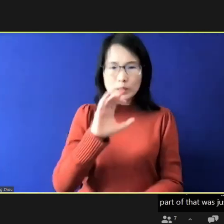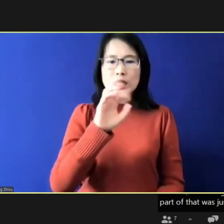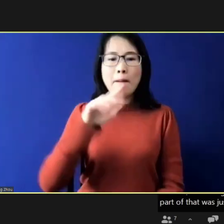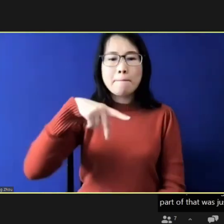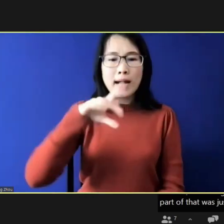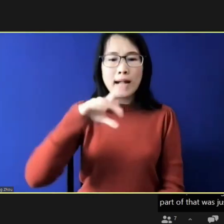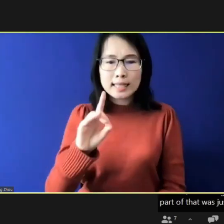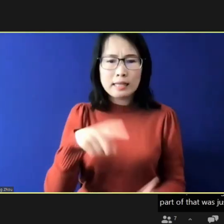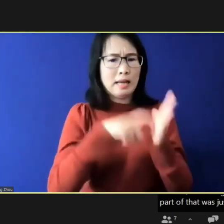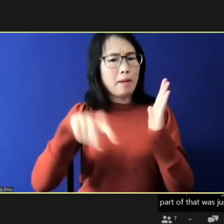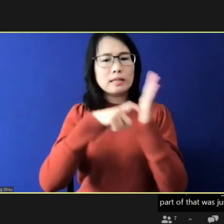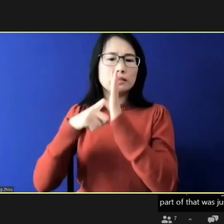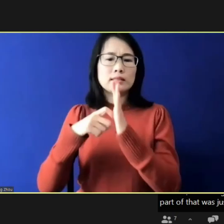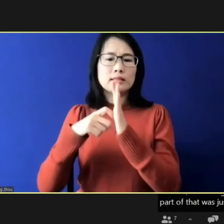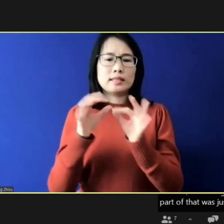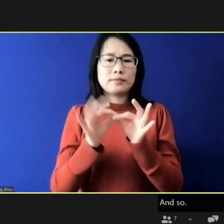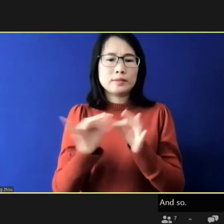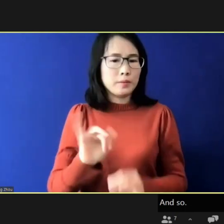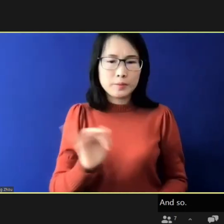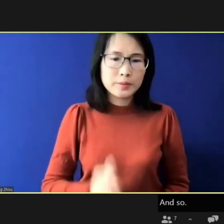how it works here. And so